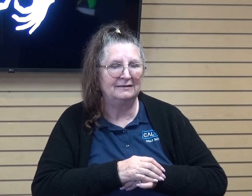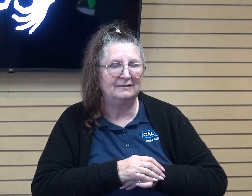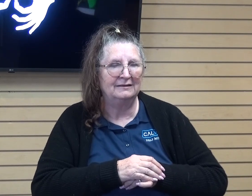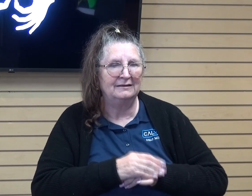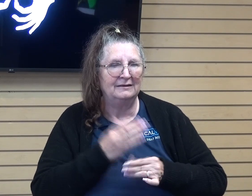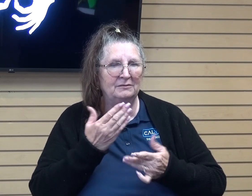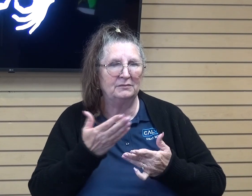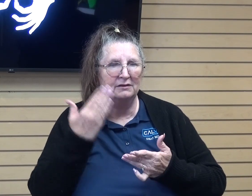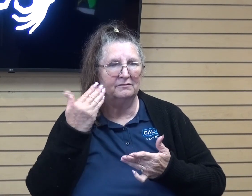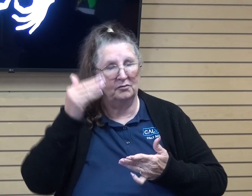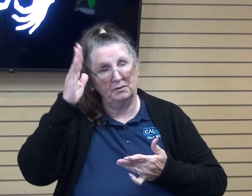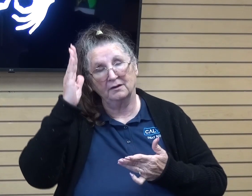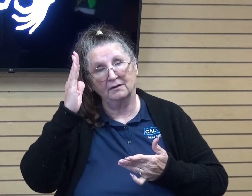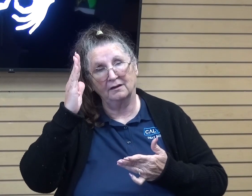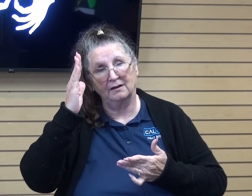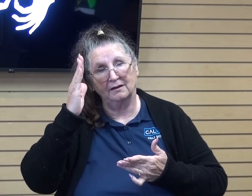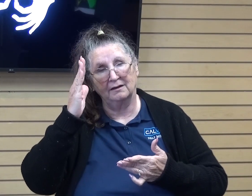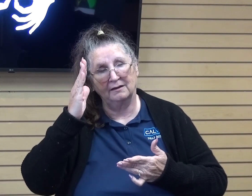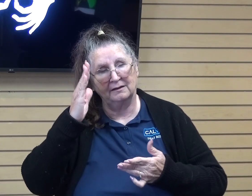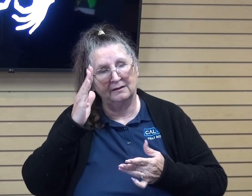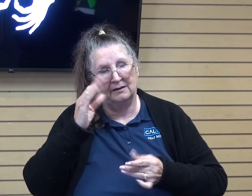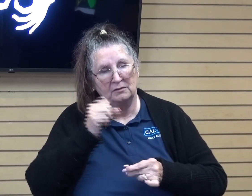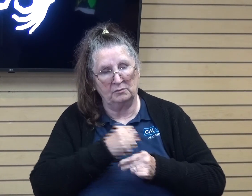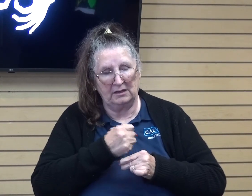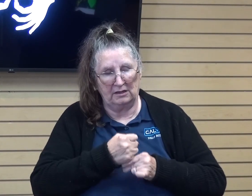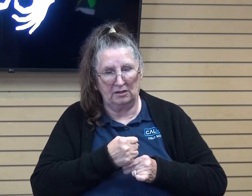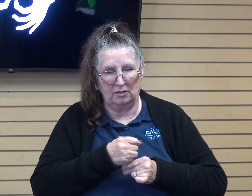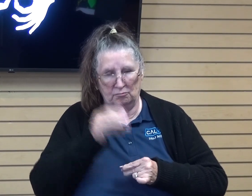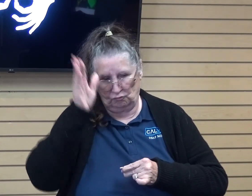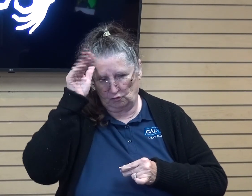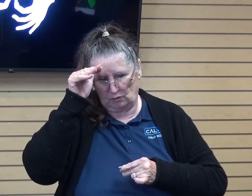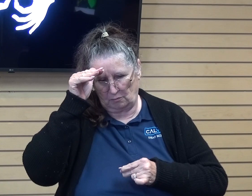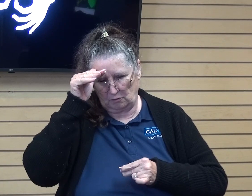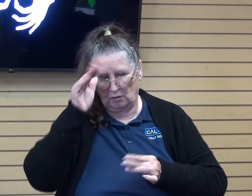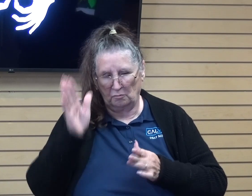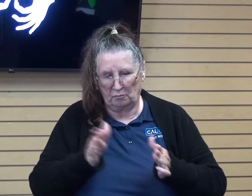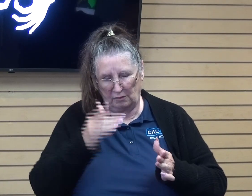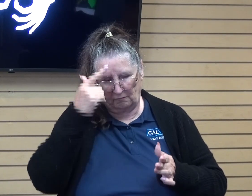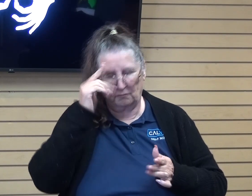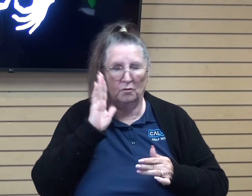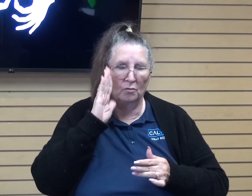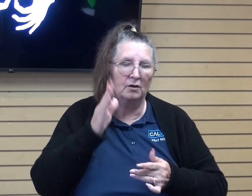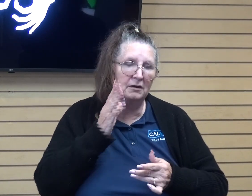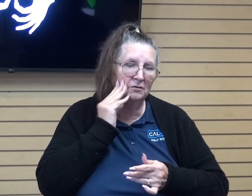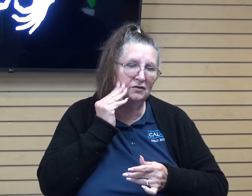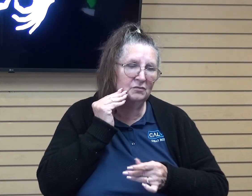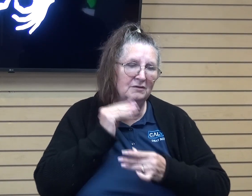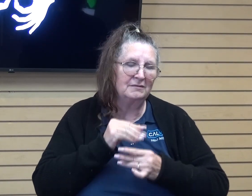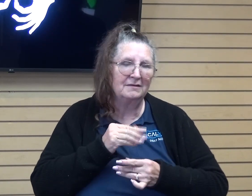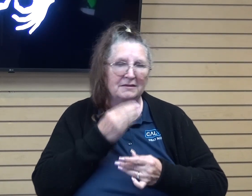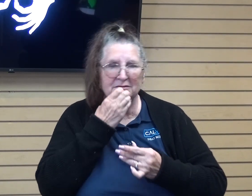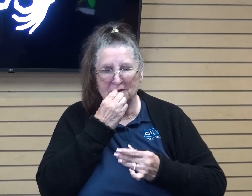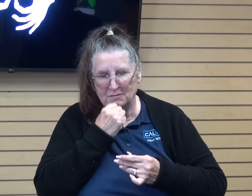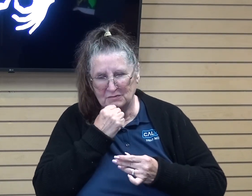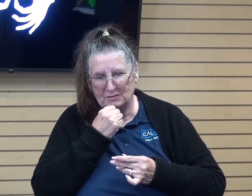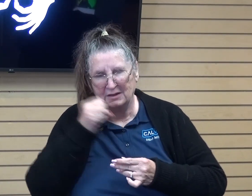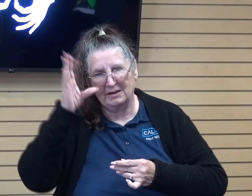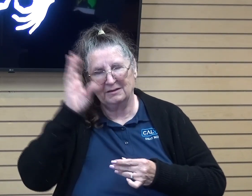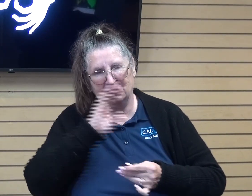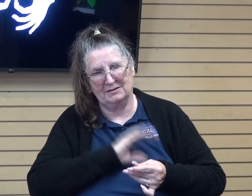Beforehand, God even purposely made him strong-willed and prepared him for what was to come. So I thought that was super sweet of just God's character throughout.